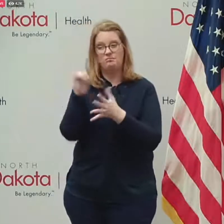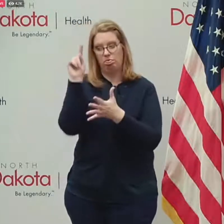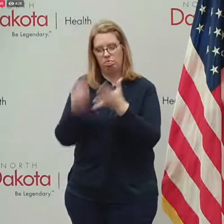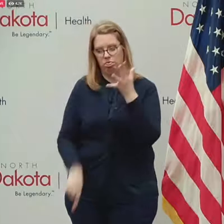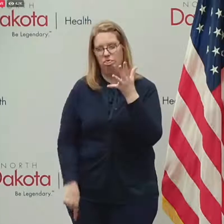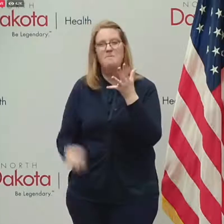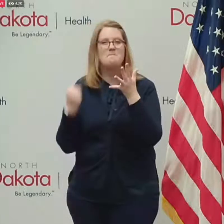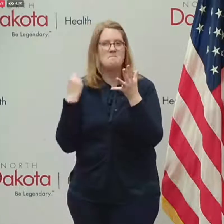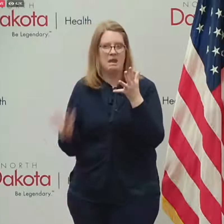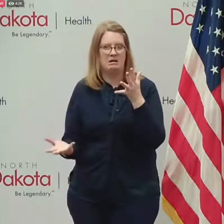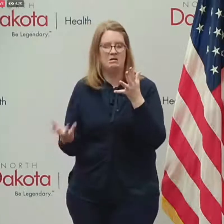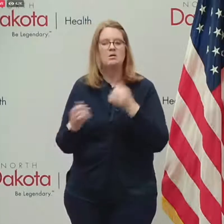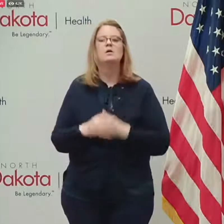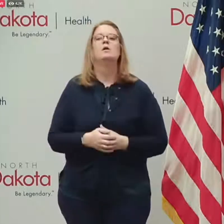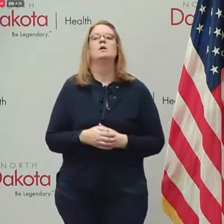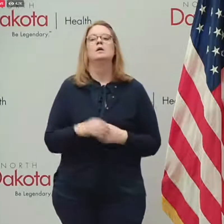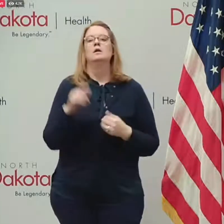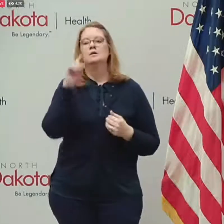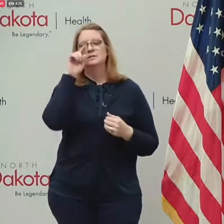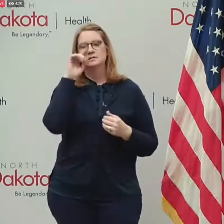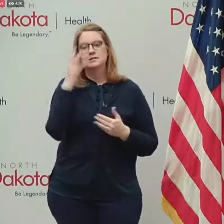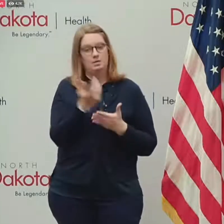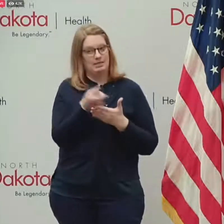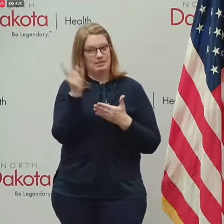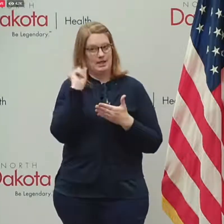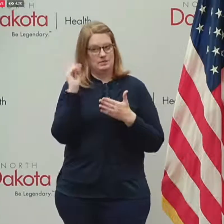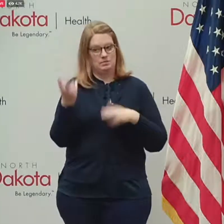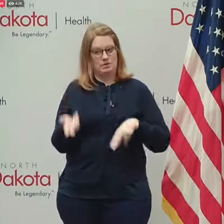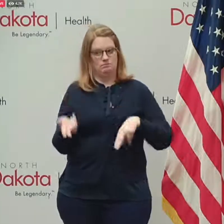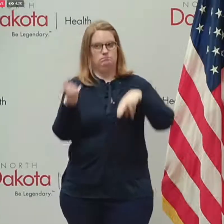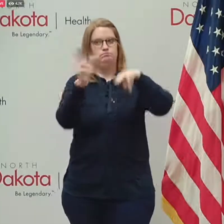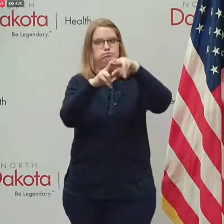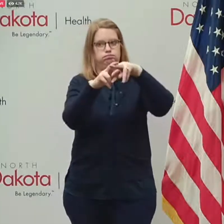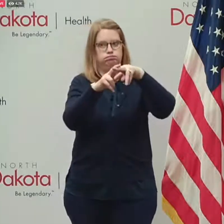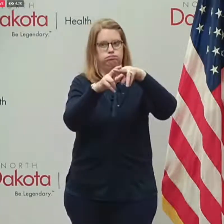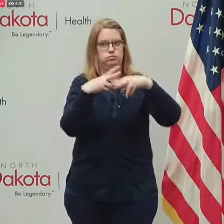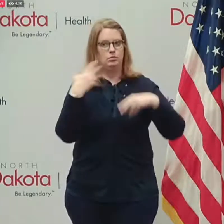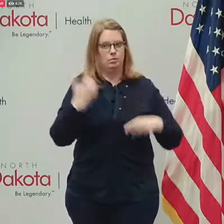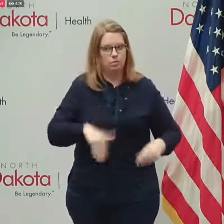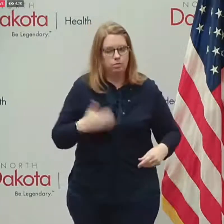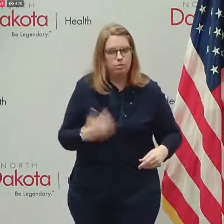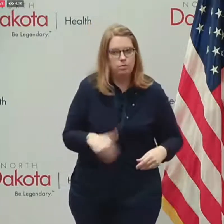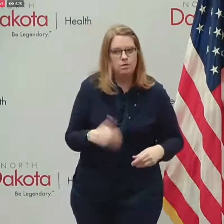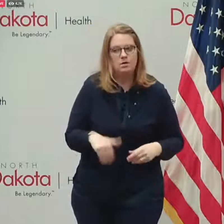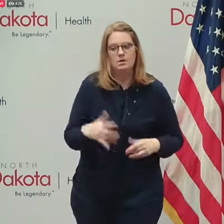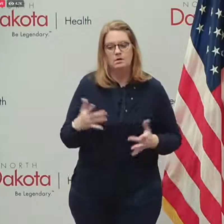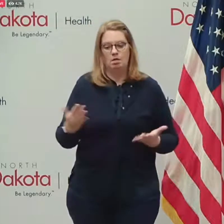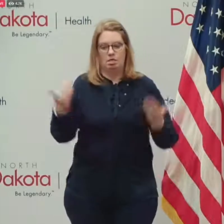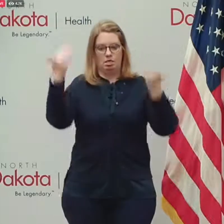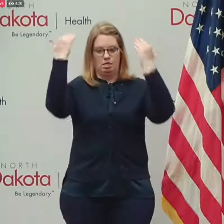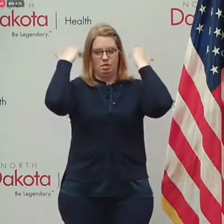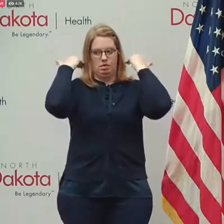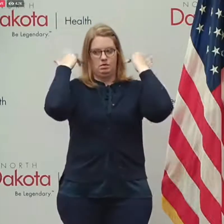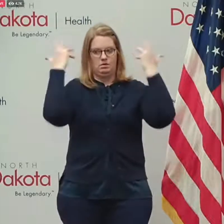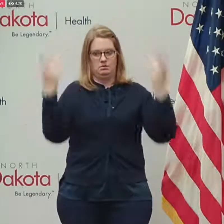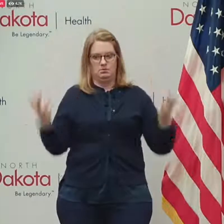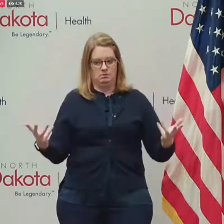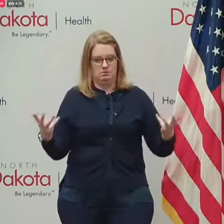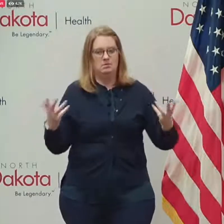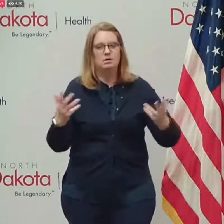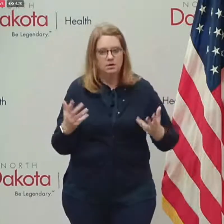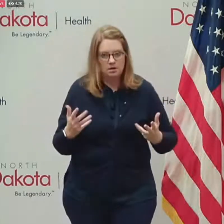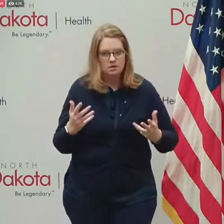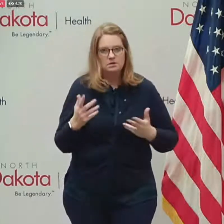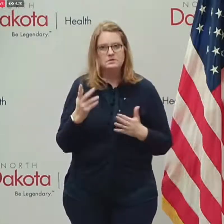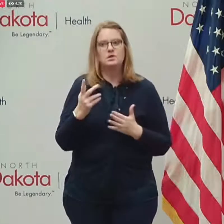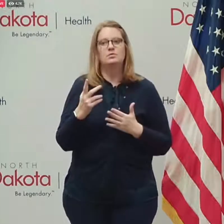capacity. When we had the big increases last week in certain parts of the state, we did get overwhelmed. So we had a blip where